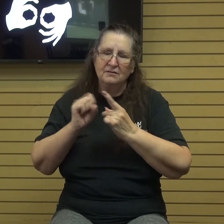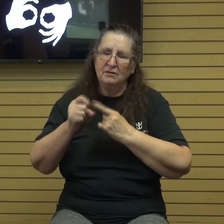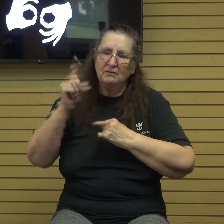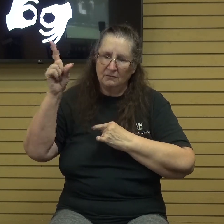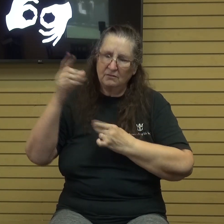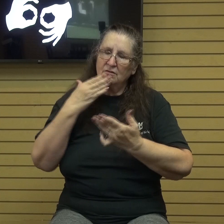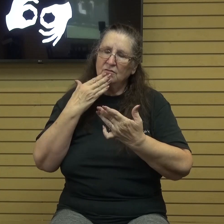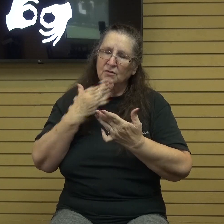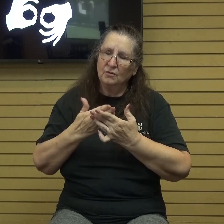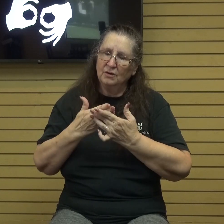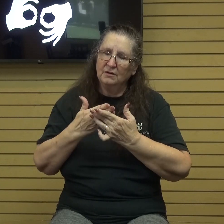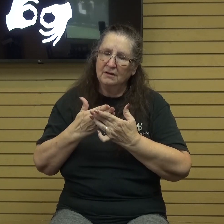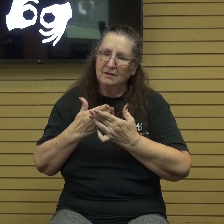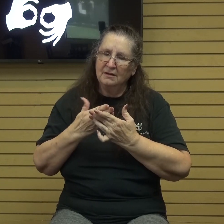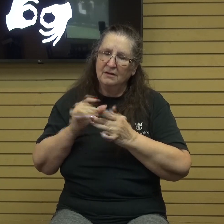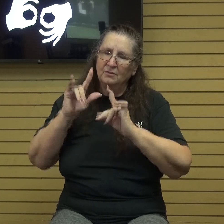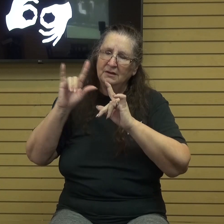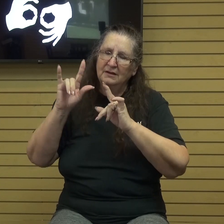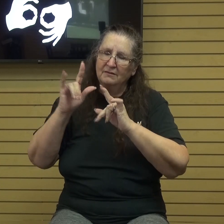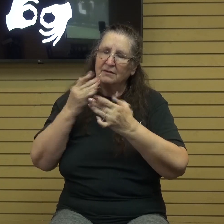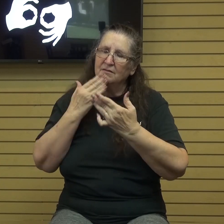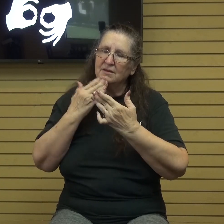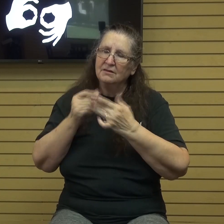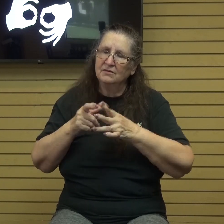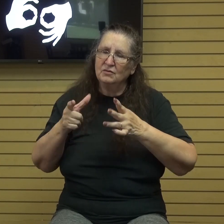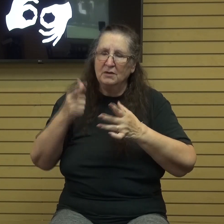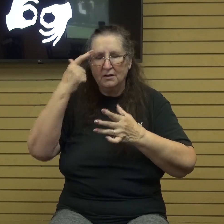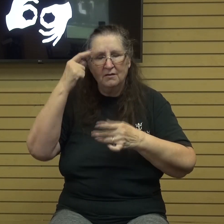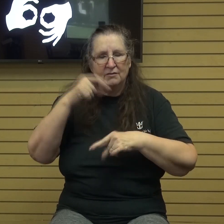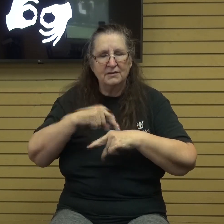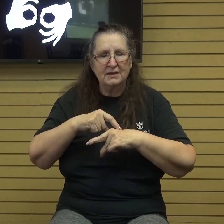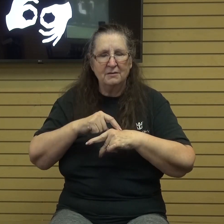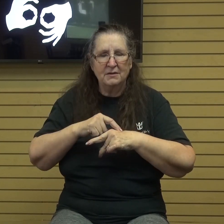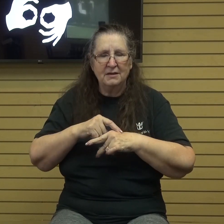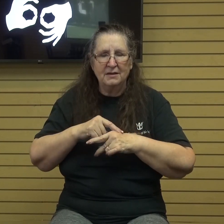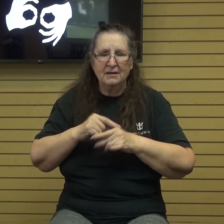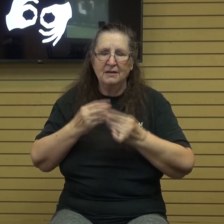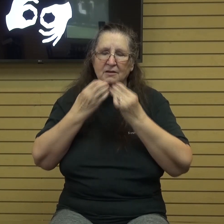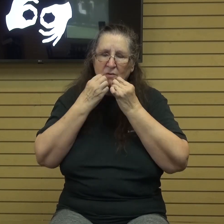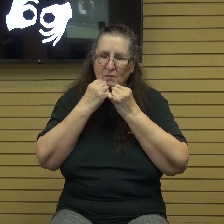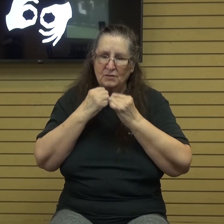are good. And we just love you, and I thank you so much for this time. In your most precious name, amen.